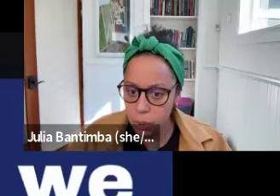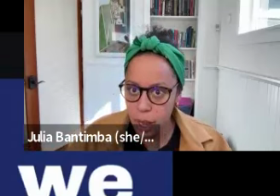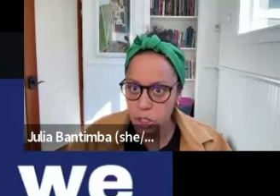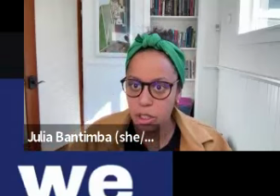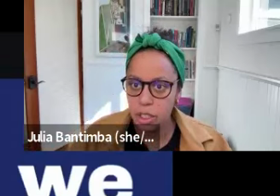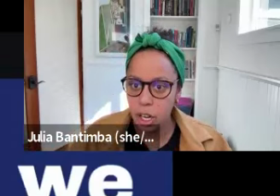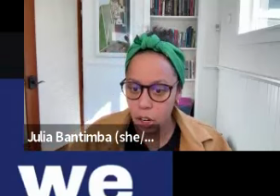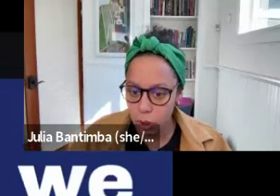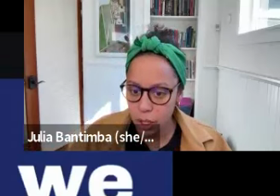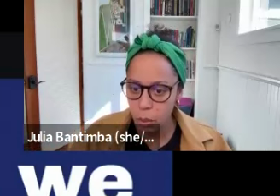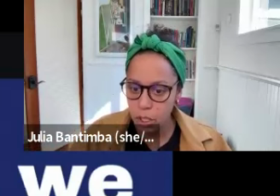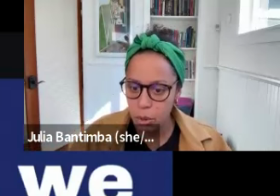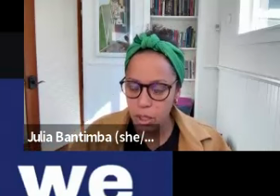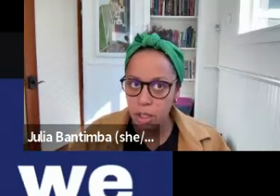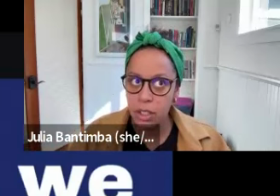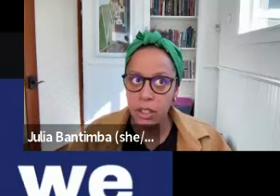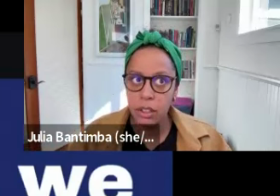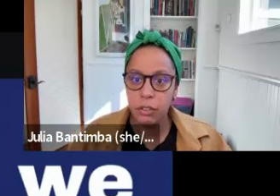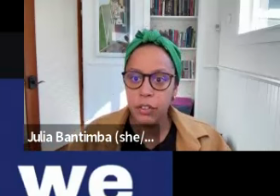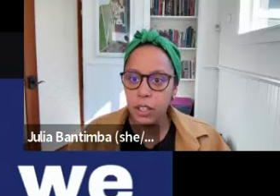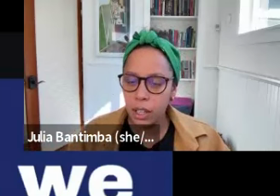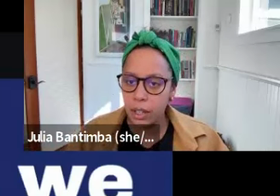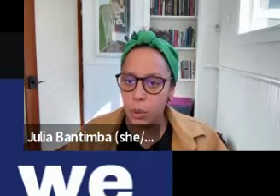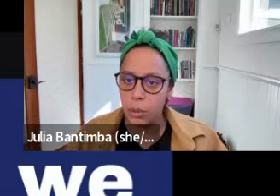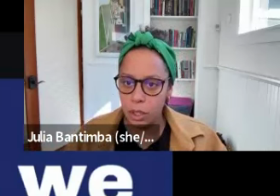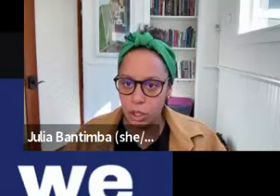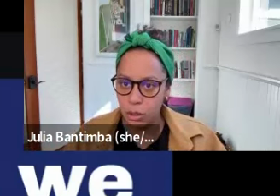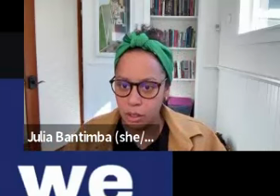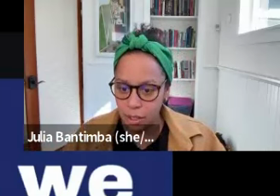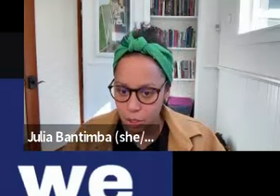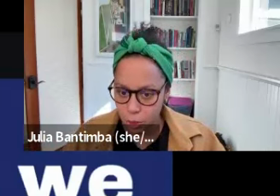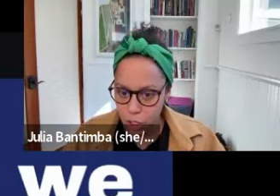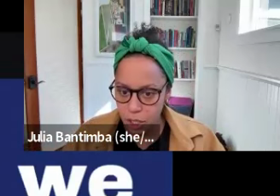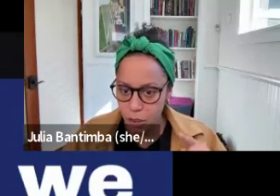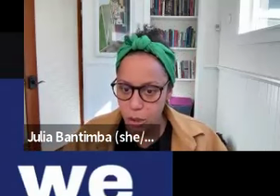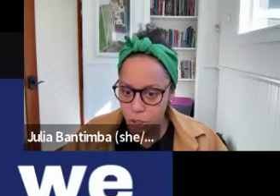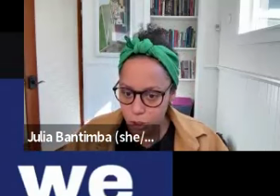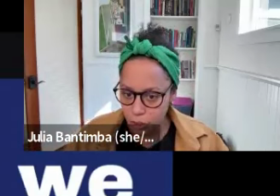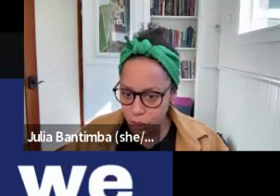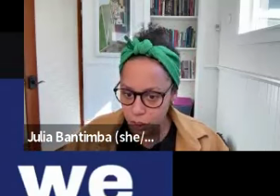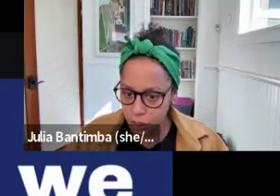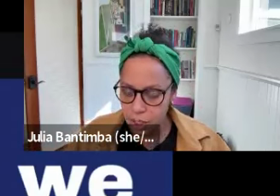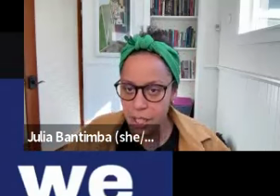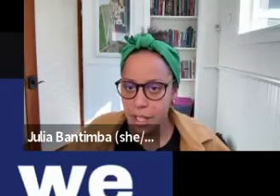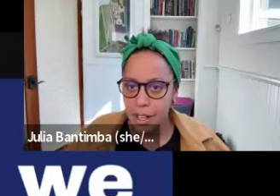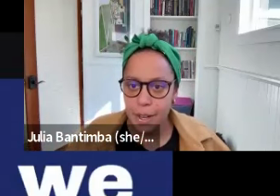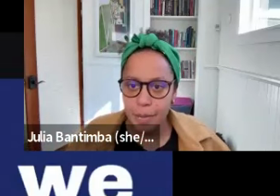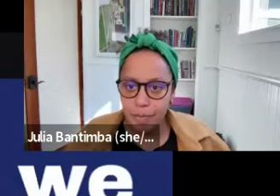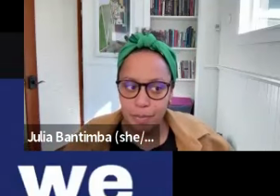look at what do we actually know and what do we feel like we would do in that situation, and those are 2 different